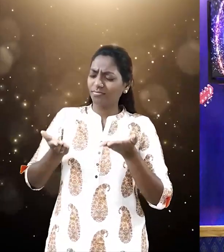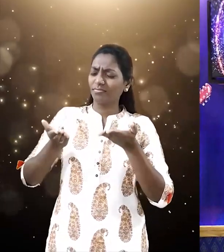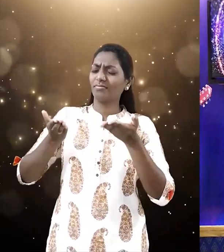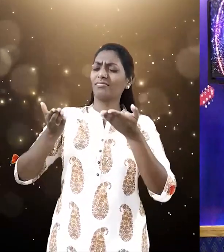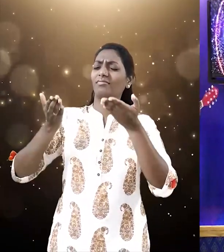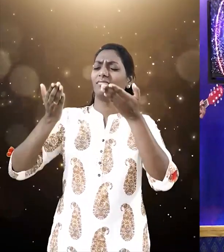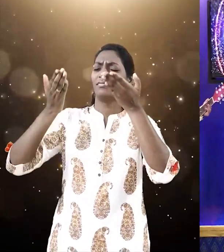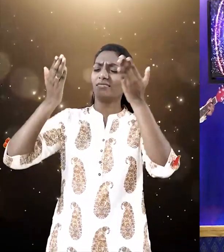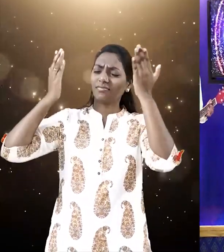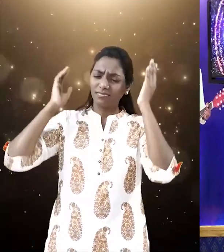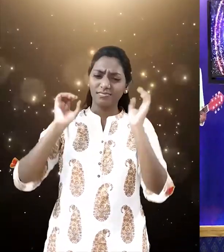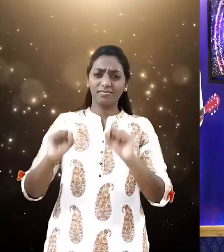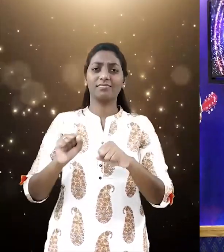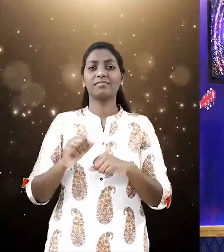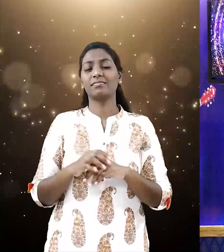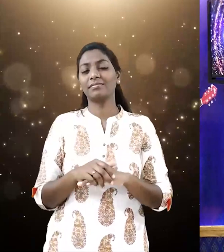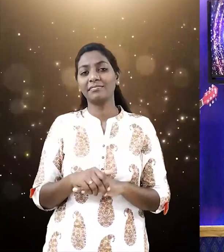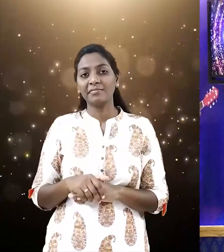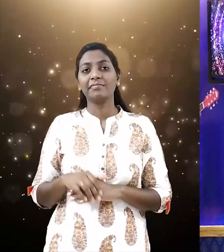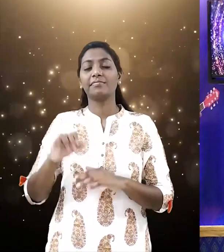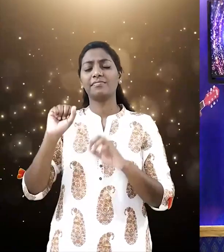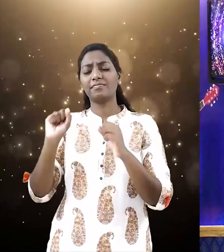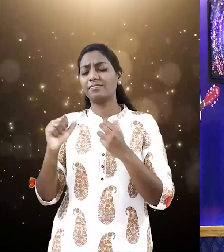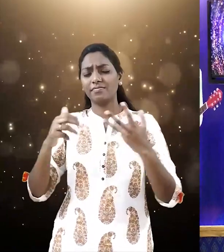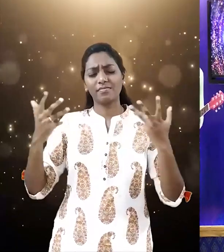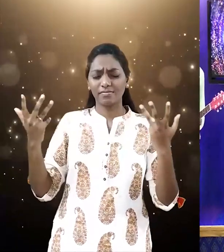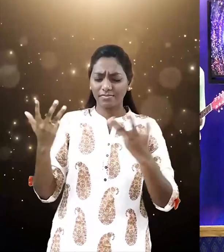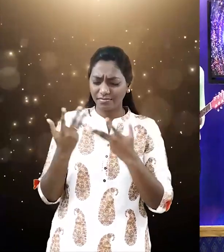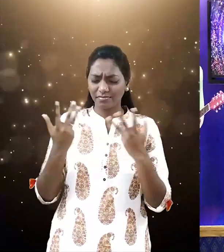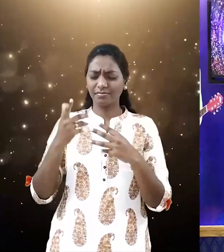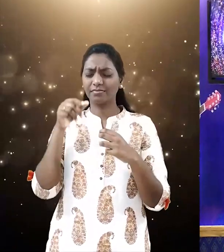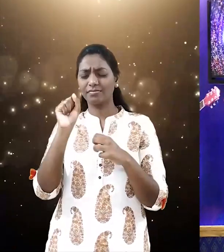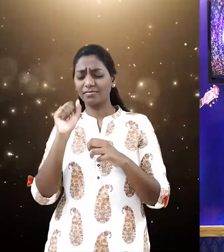We proclaim that your name is